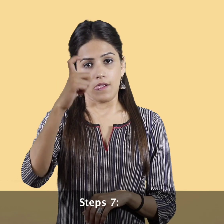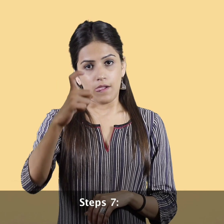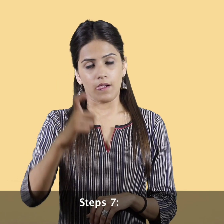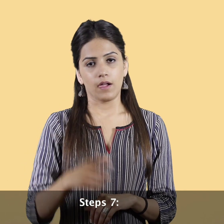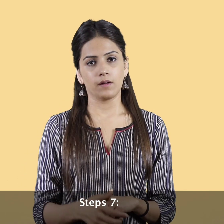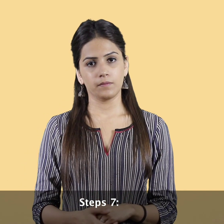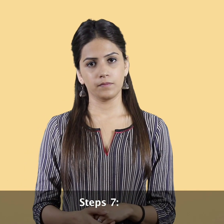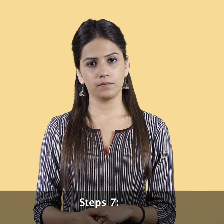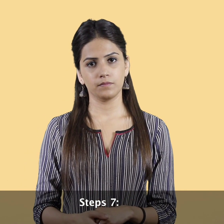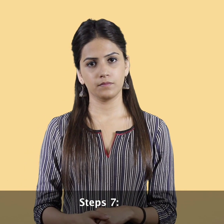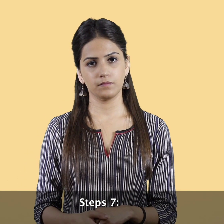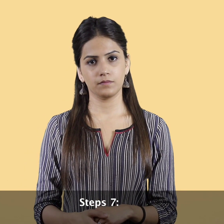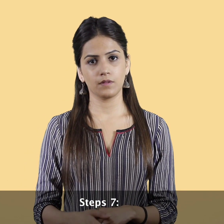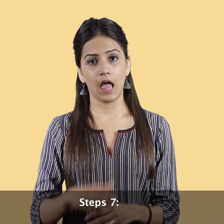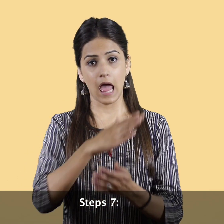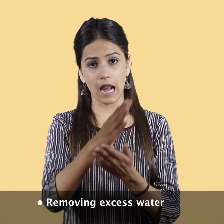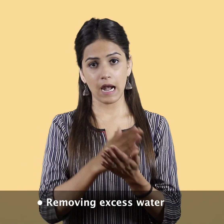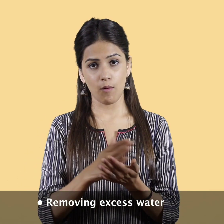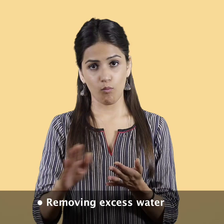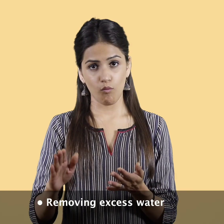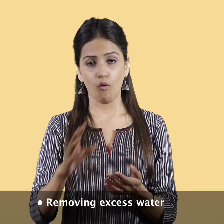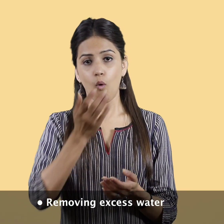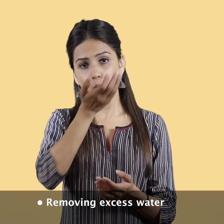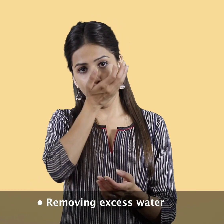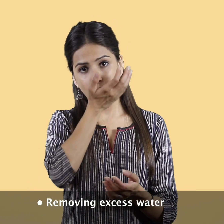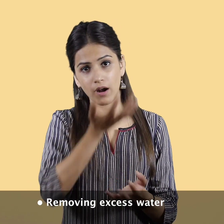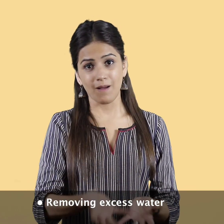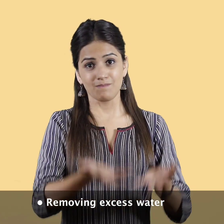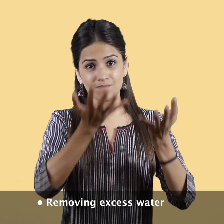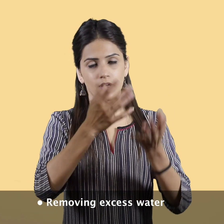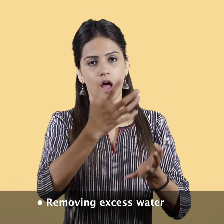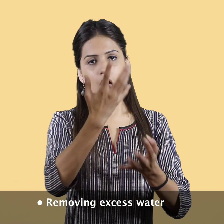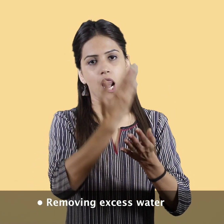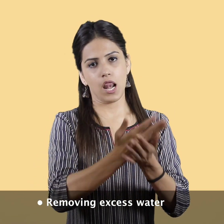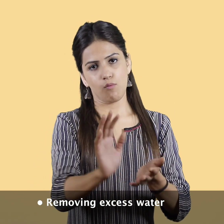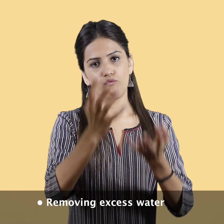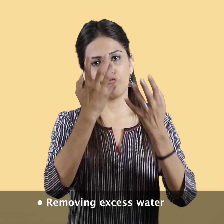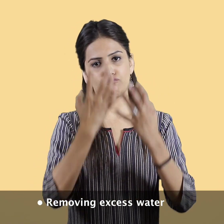Step 7. Removing excess water.